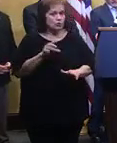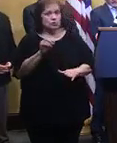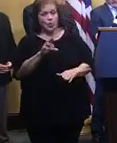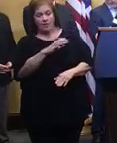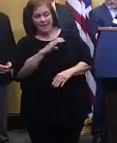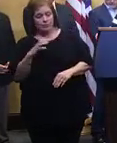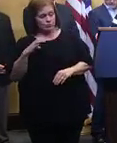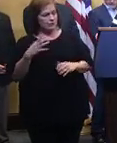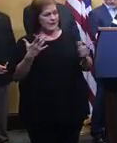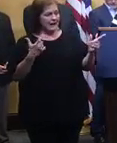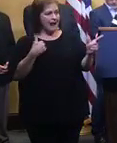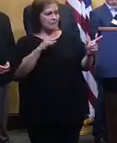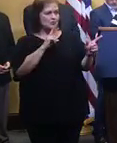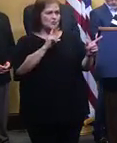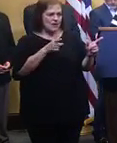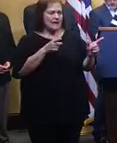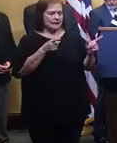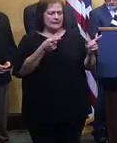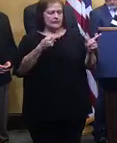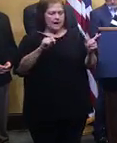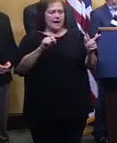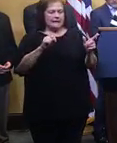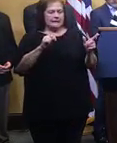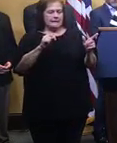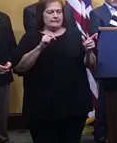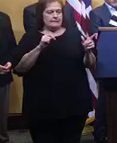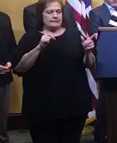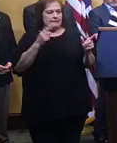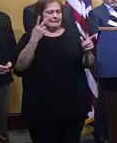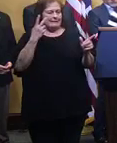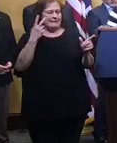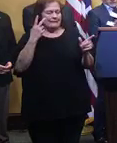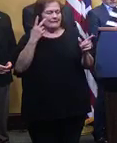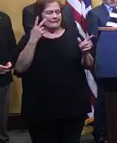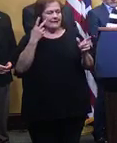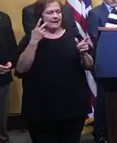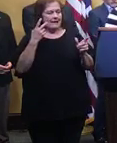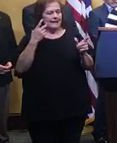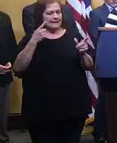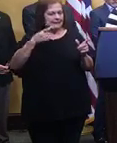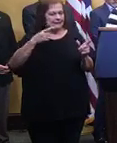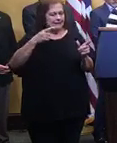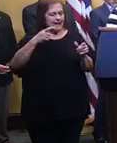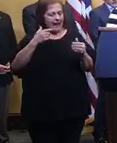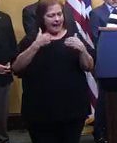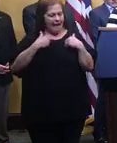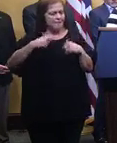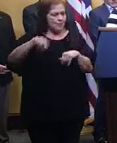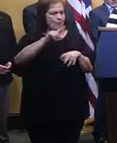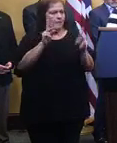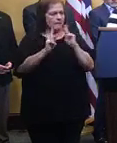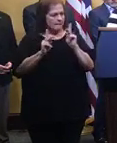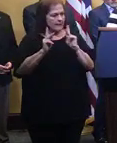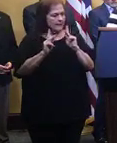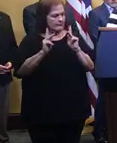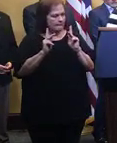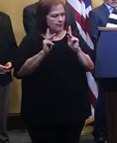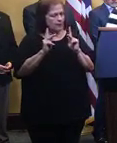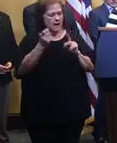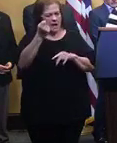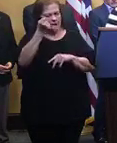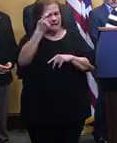to really get our public to understand that we need to have their support on the short-term